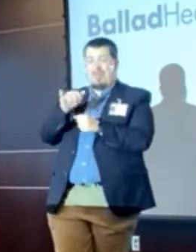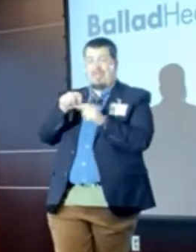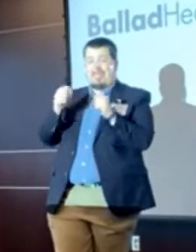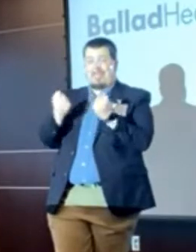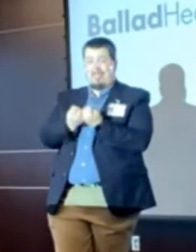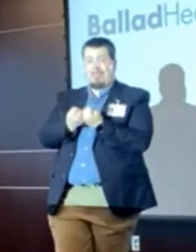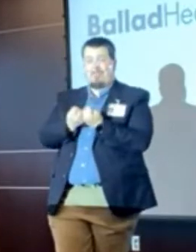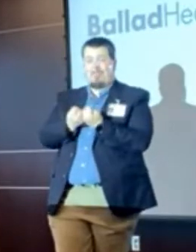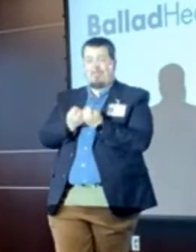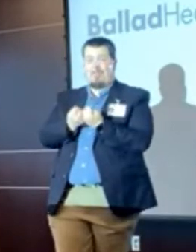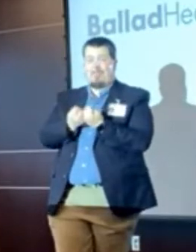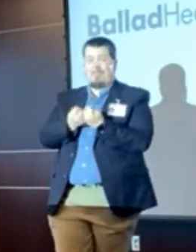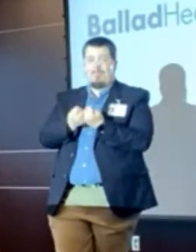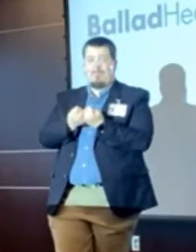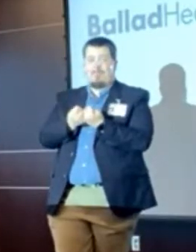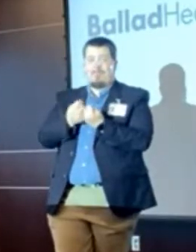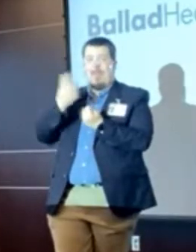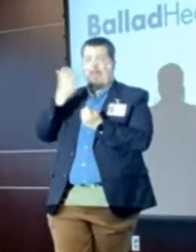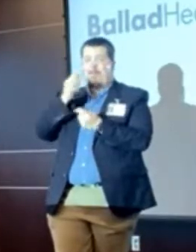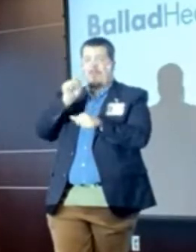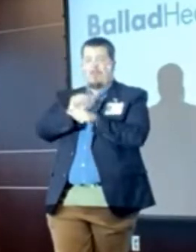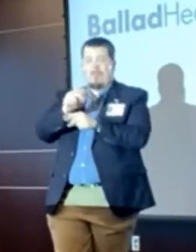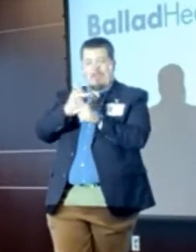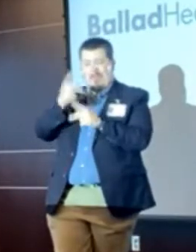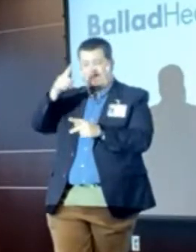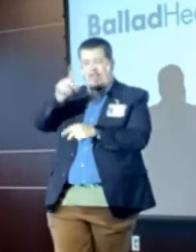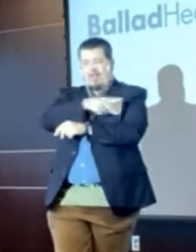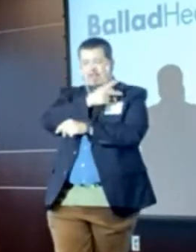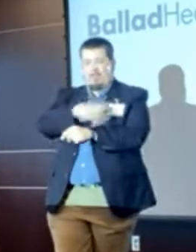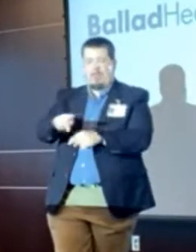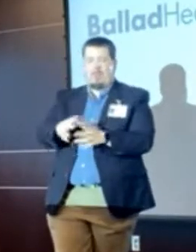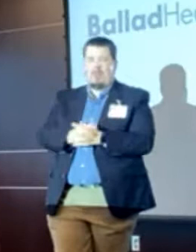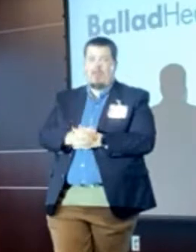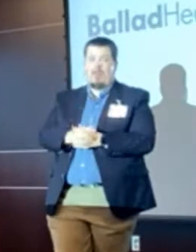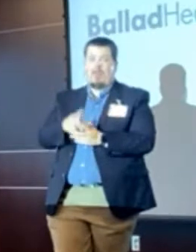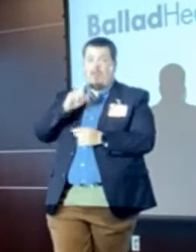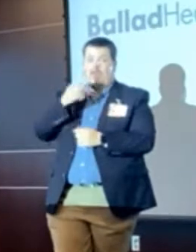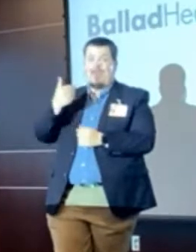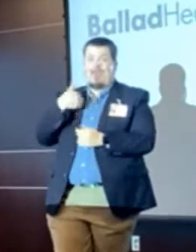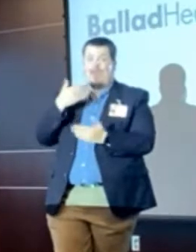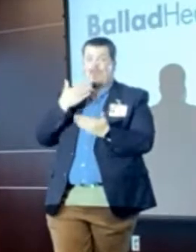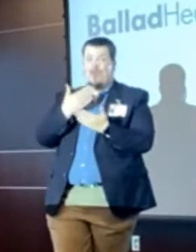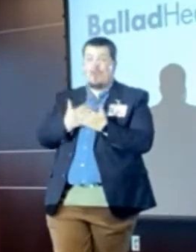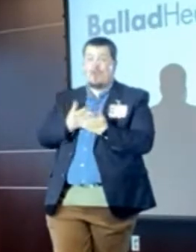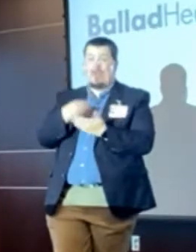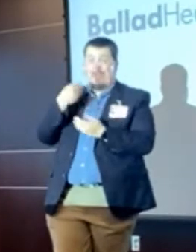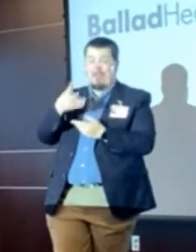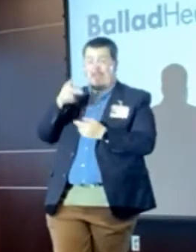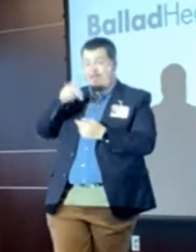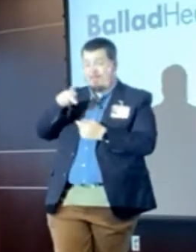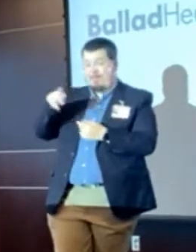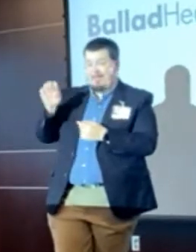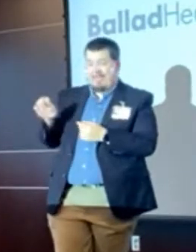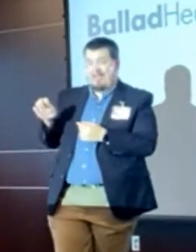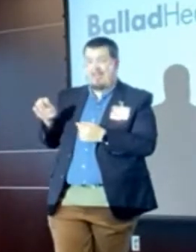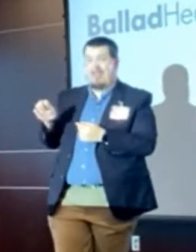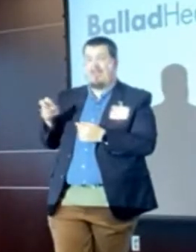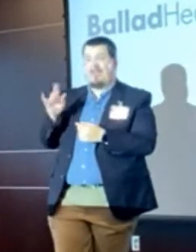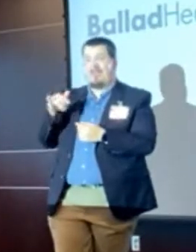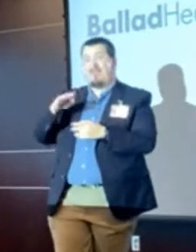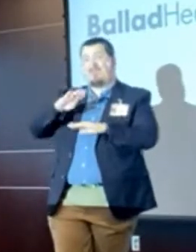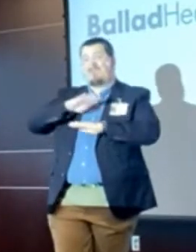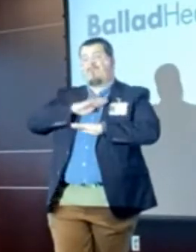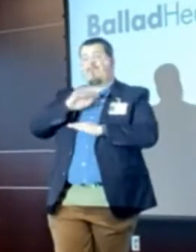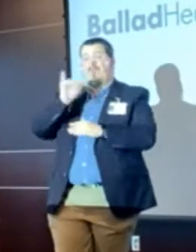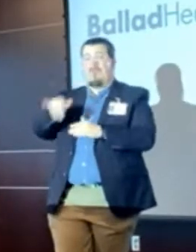team does an amazing job at caring for these patients. We do have good supply of PPE, so I'm satisfied